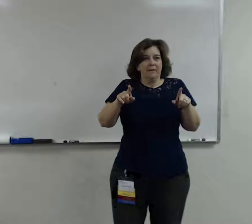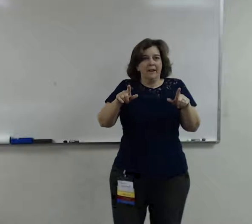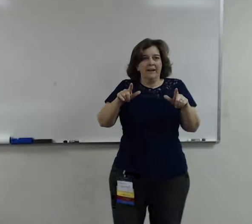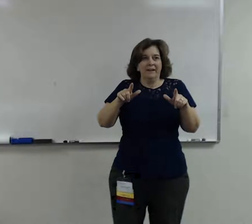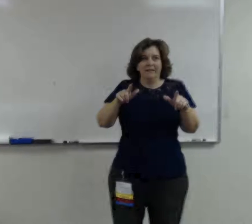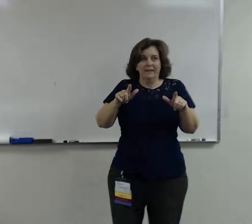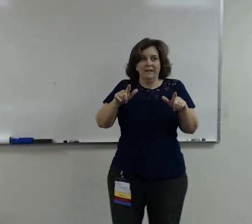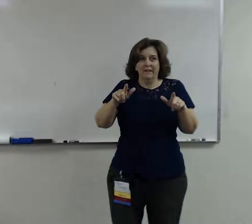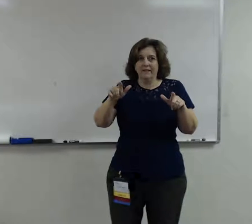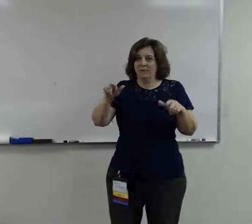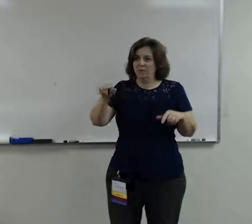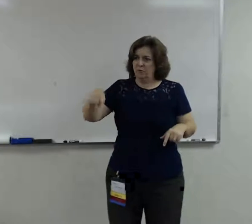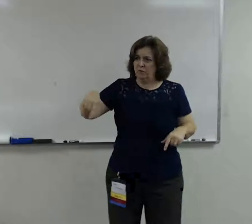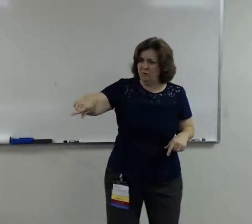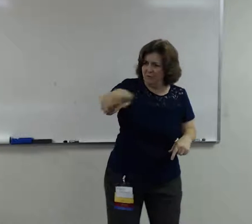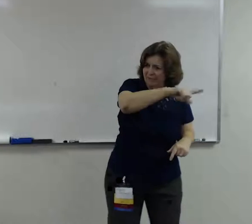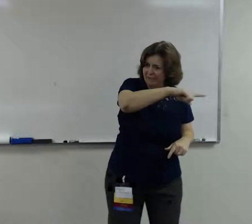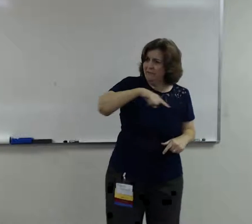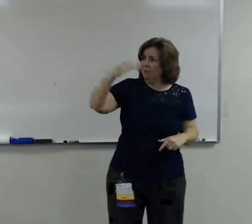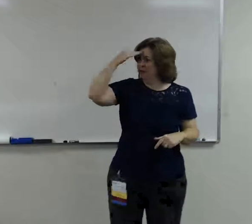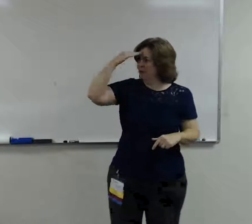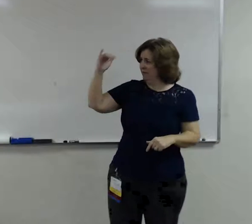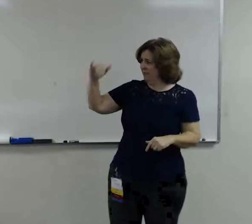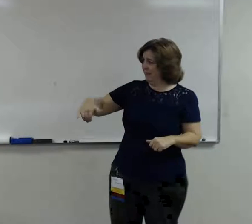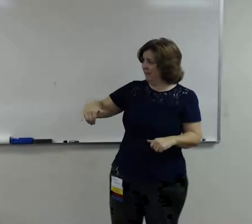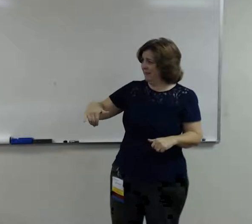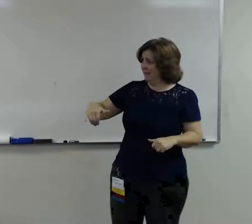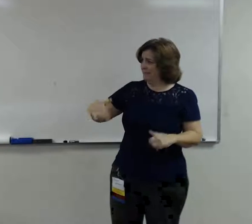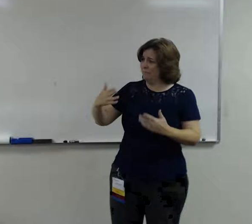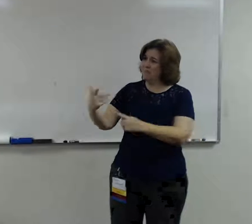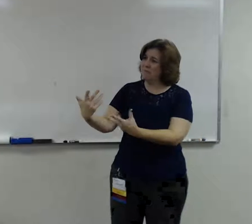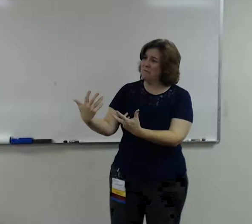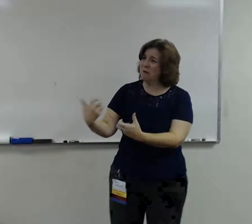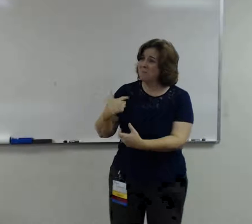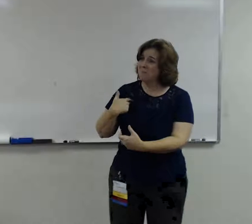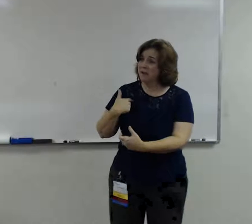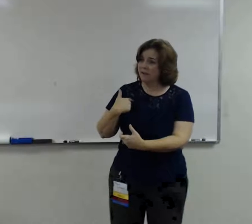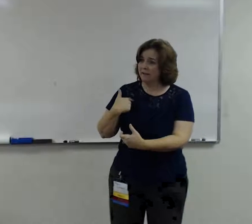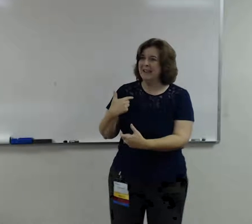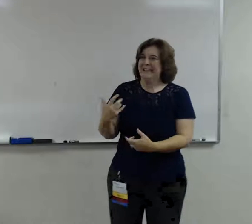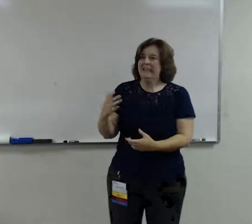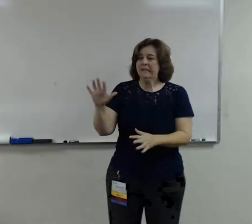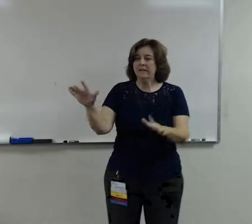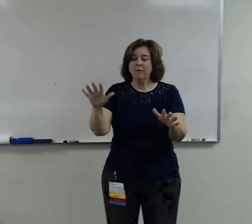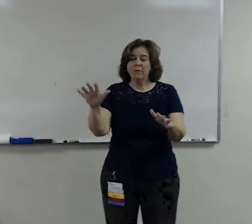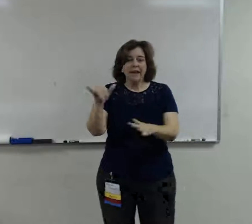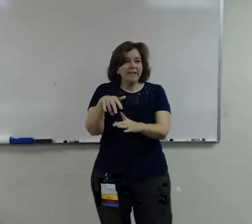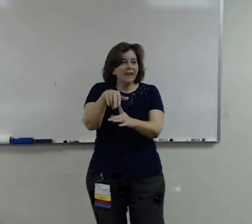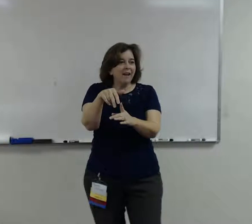but does everyone know that? Maybe they want me. So that's that kind